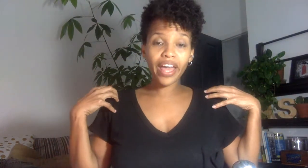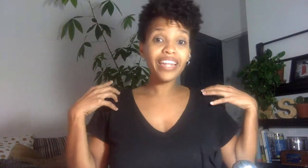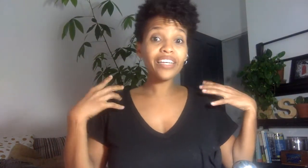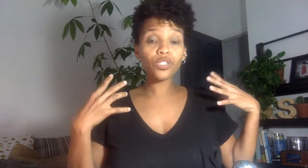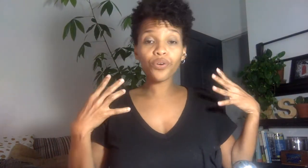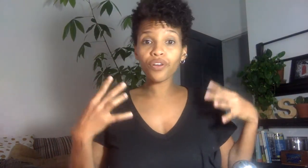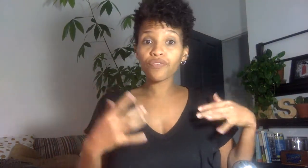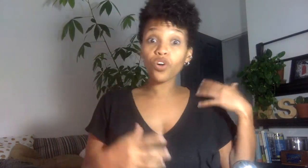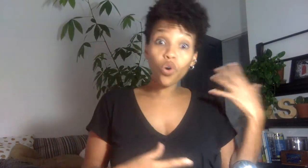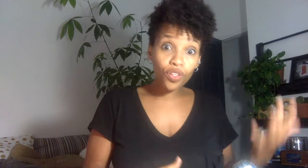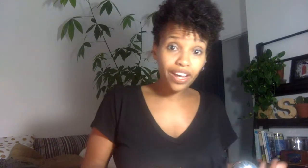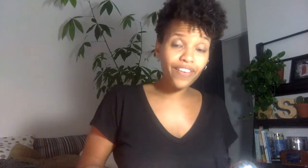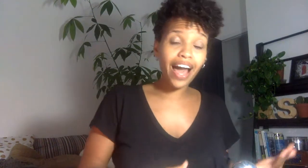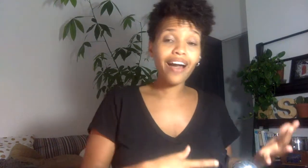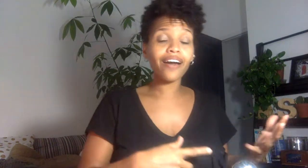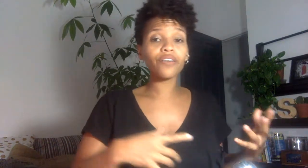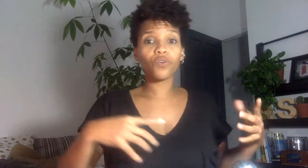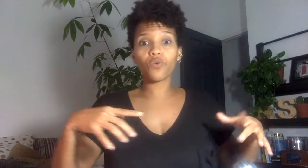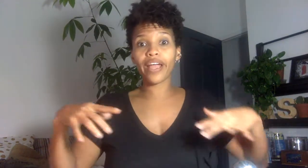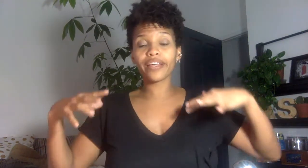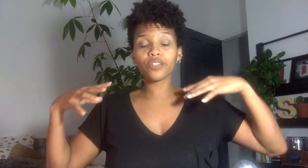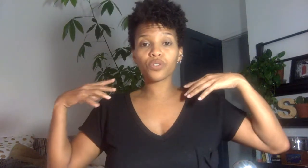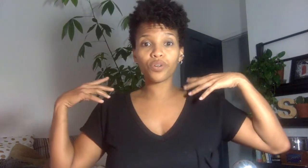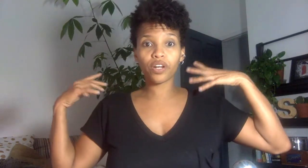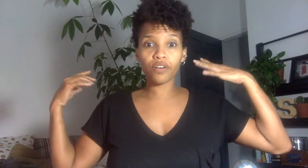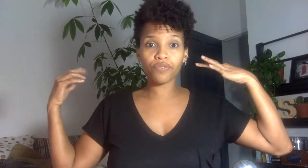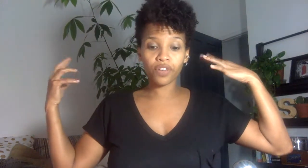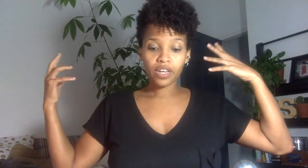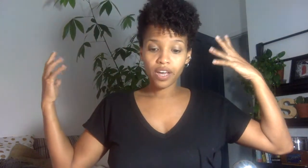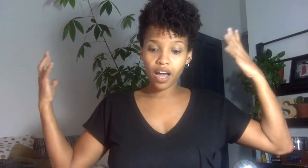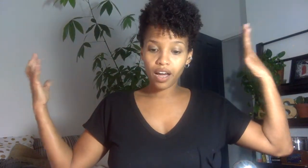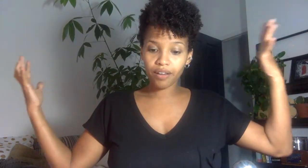any sort of goal that I've had or any sort of